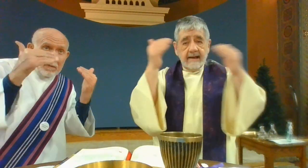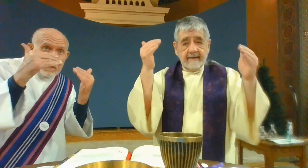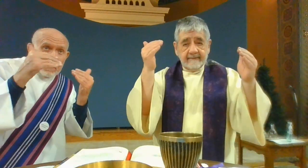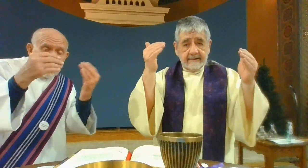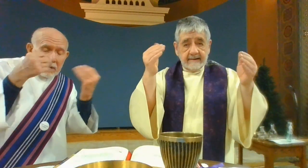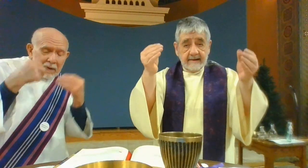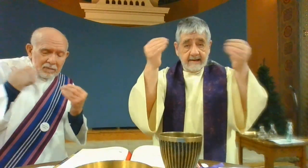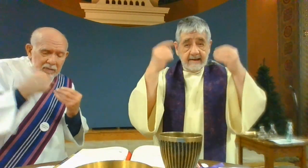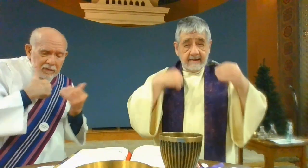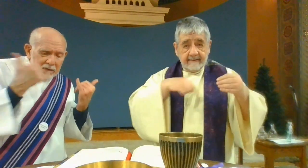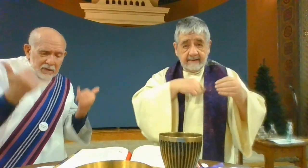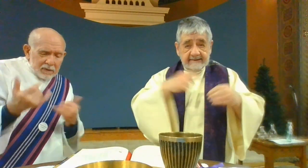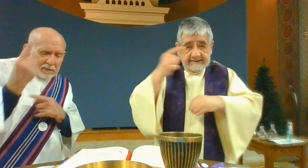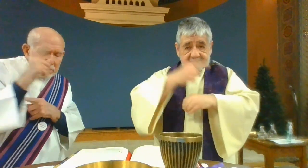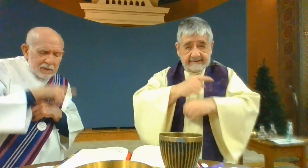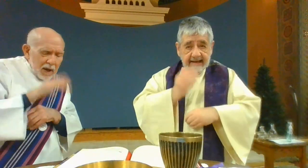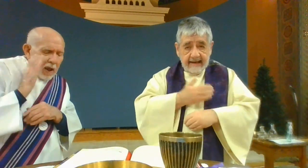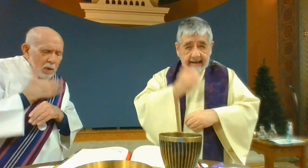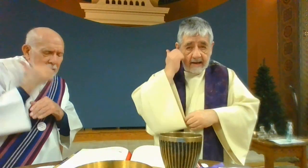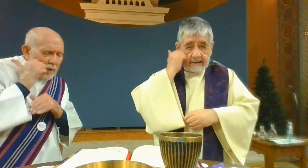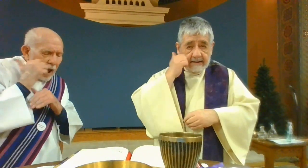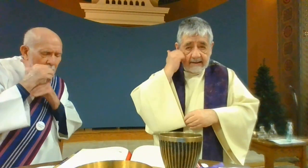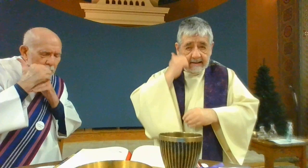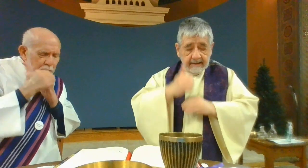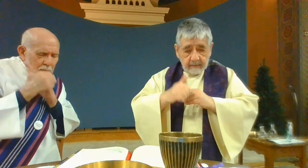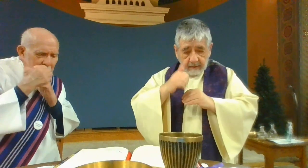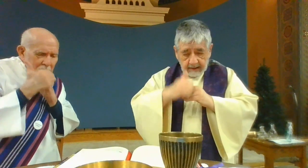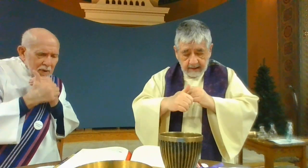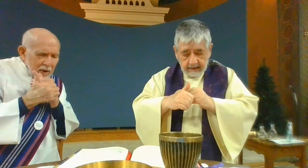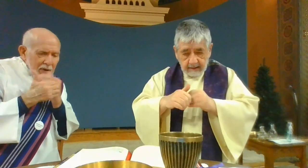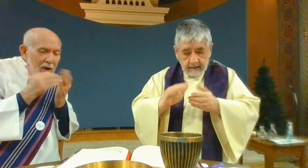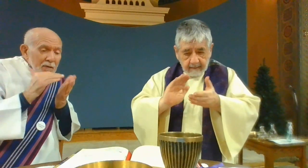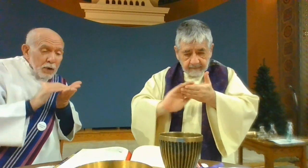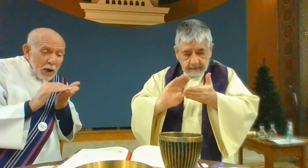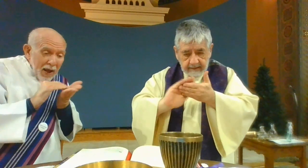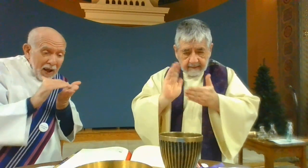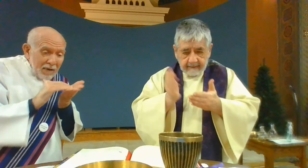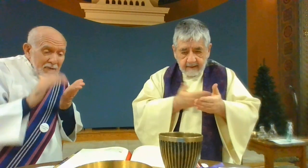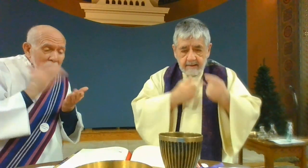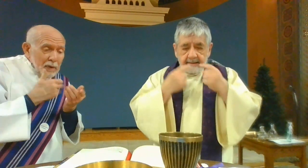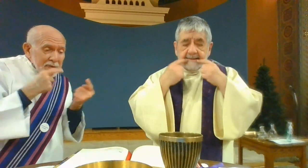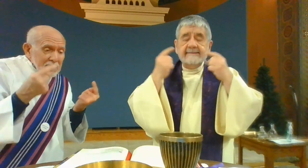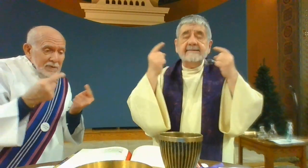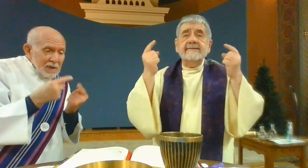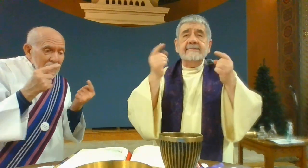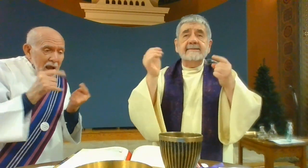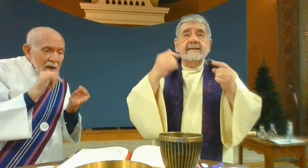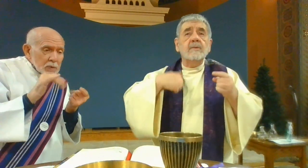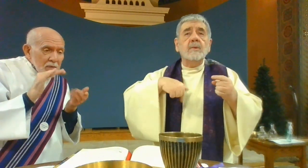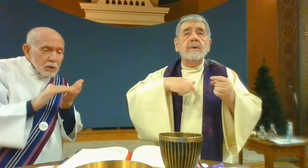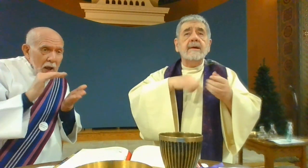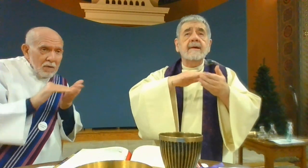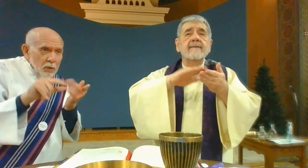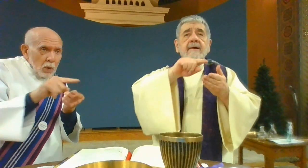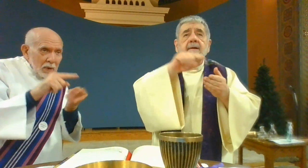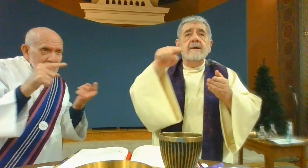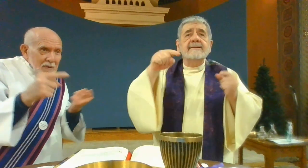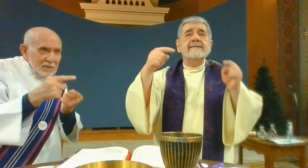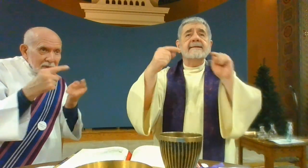heaven give us this day our daily bread and forgive us our trespasses as